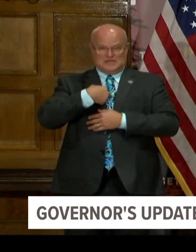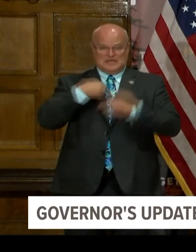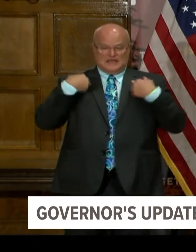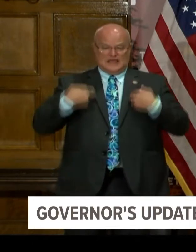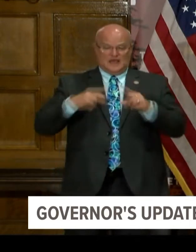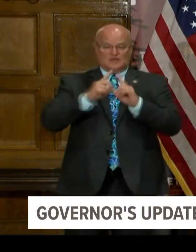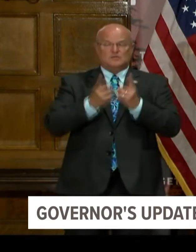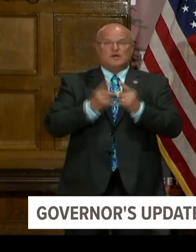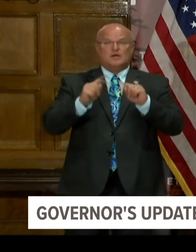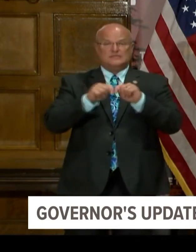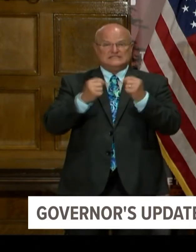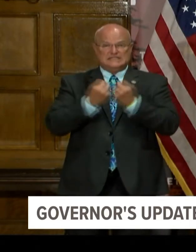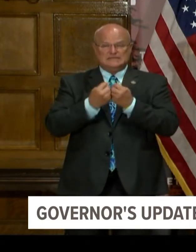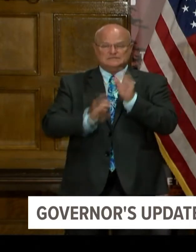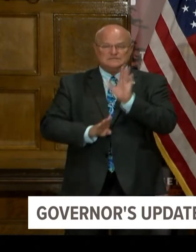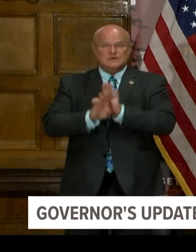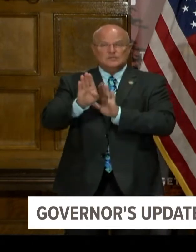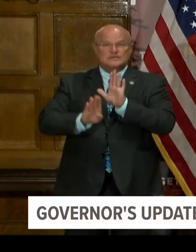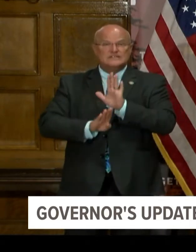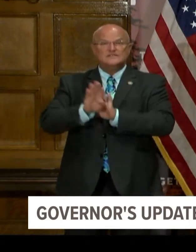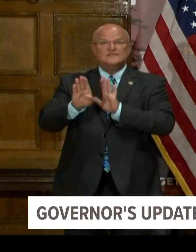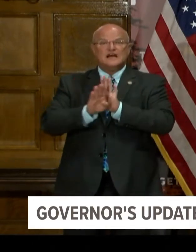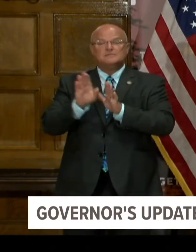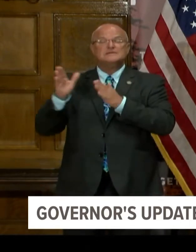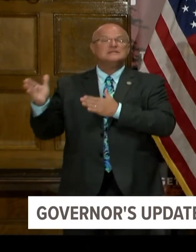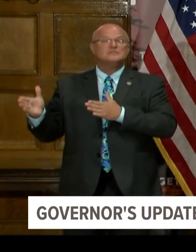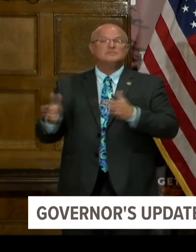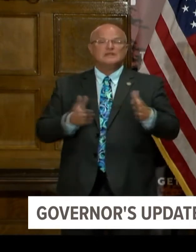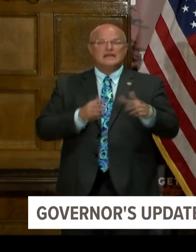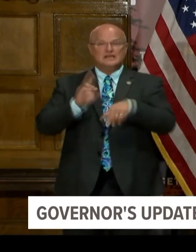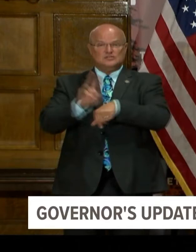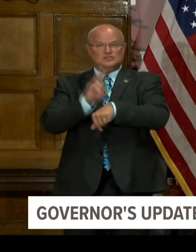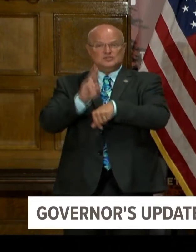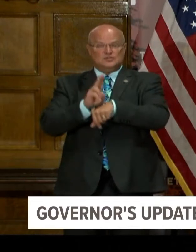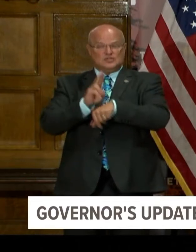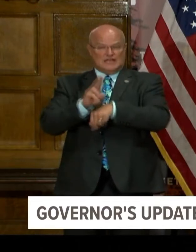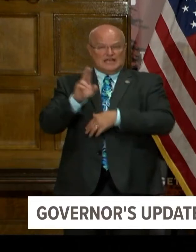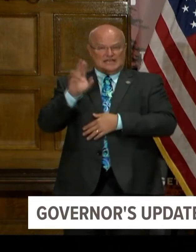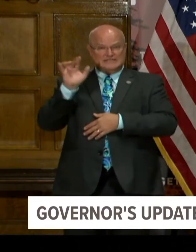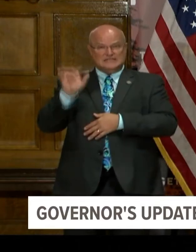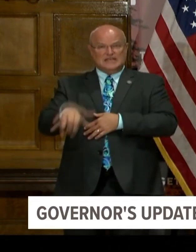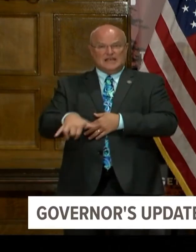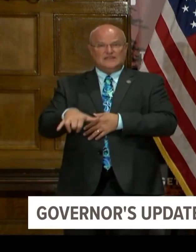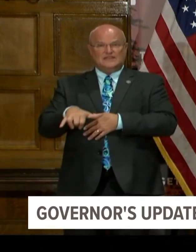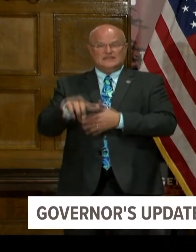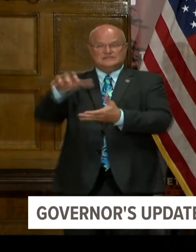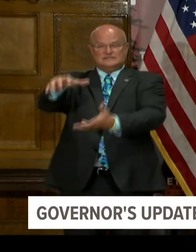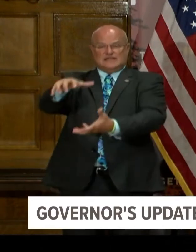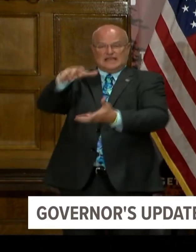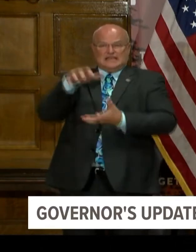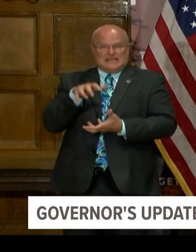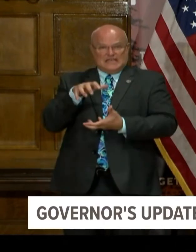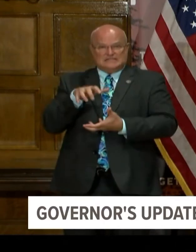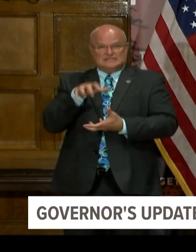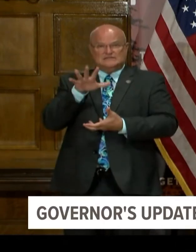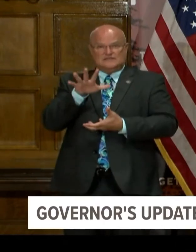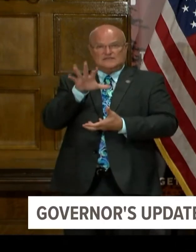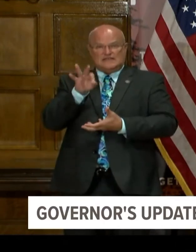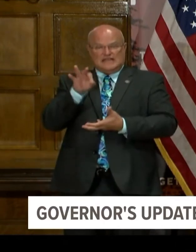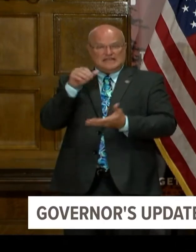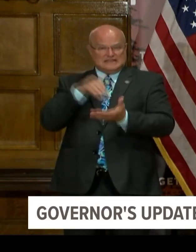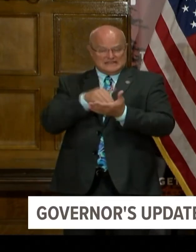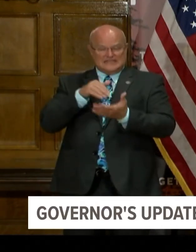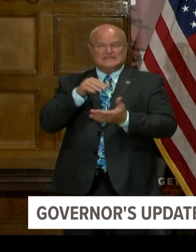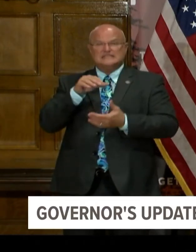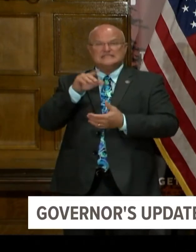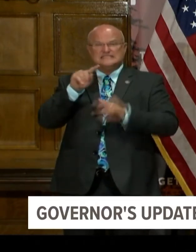team will be developing the plan to utilize this allocation of rapid